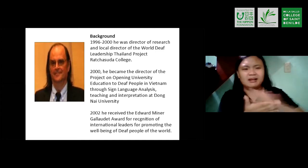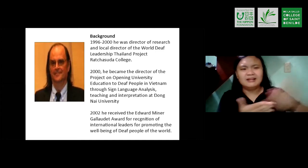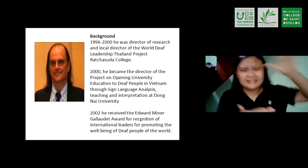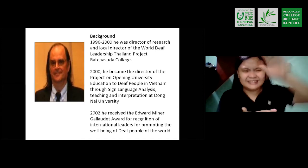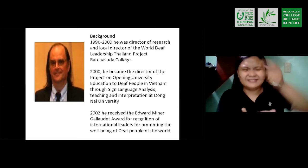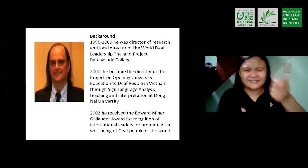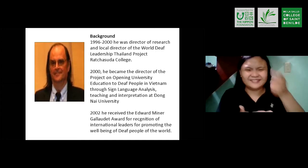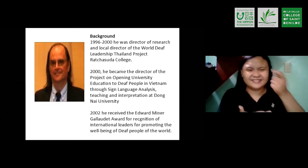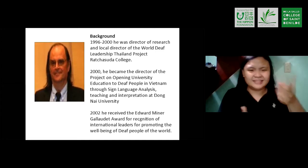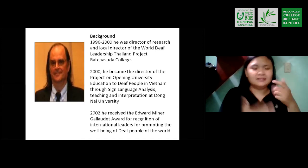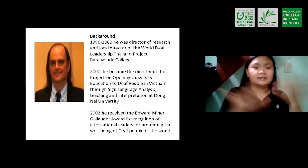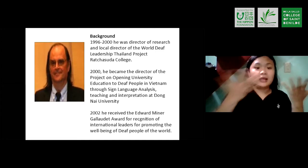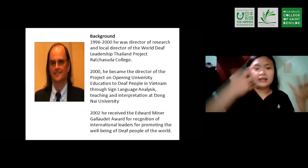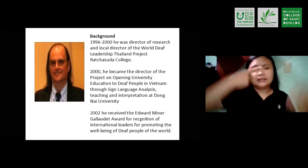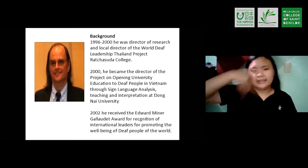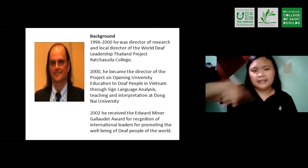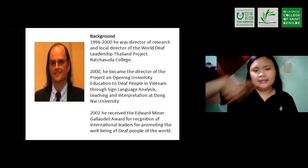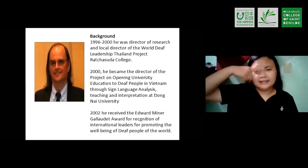College.